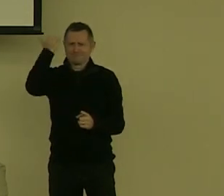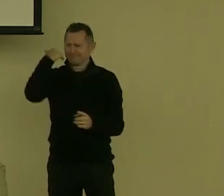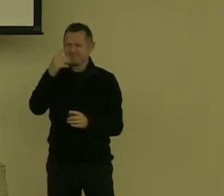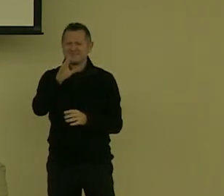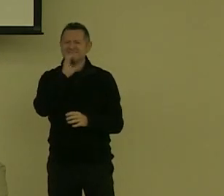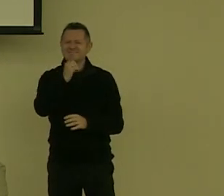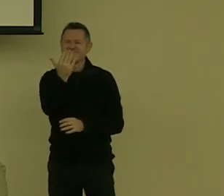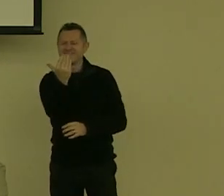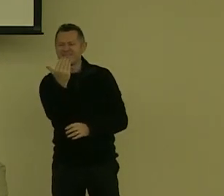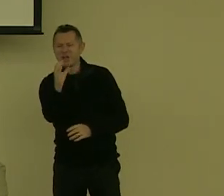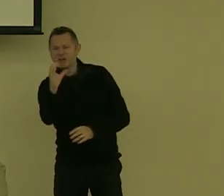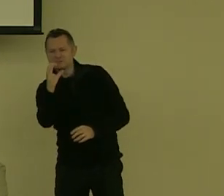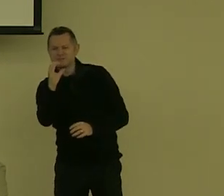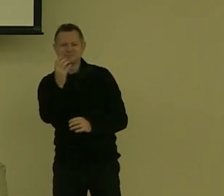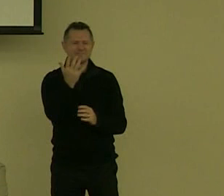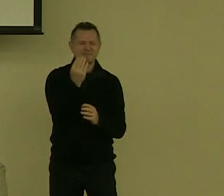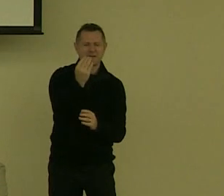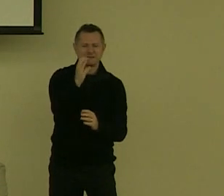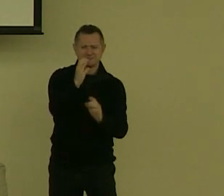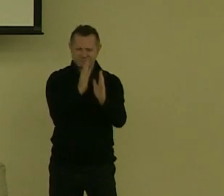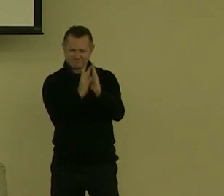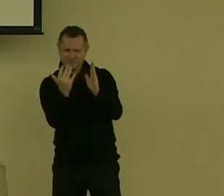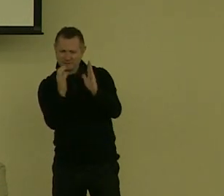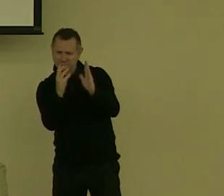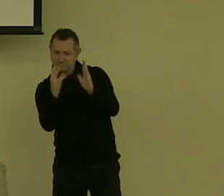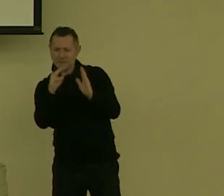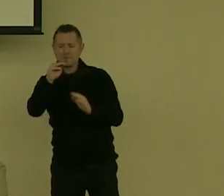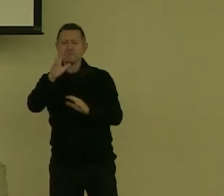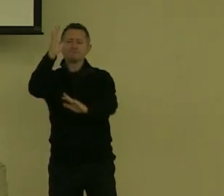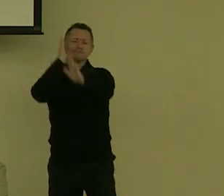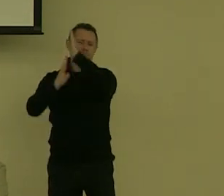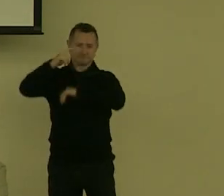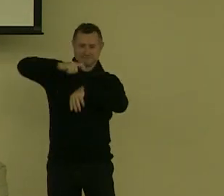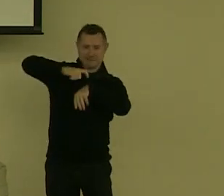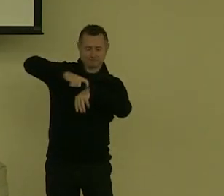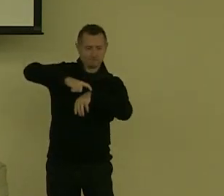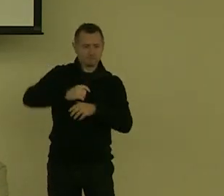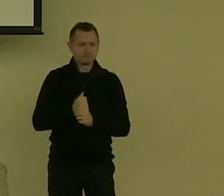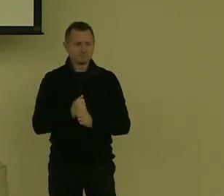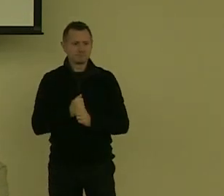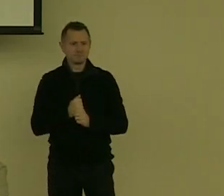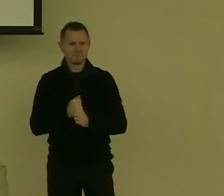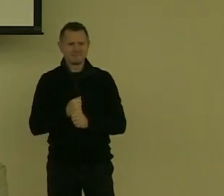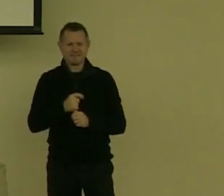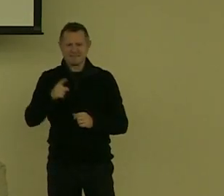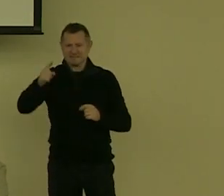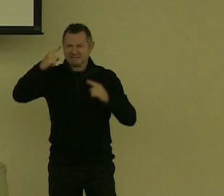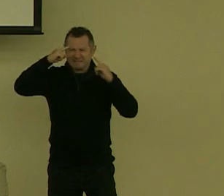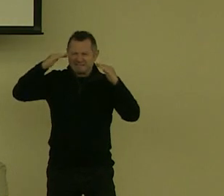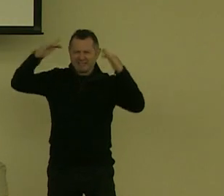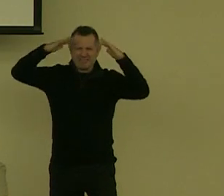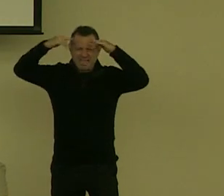syllabus that was all about literary theory. I wasn't really big on theory, even as a historian. Enjoy.